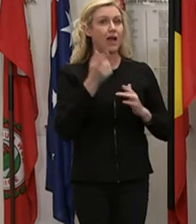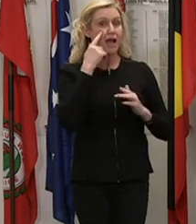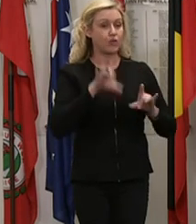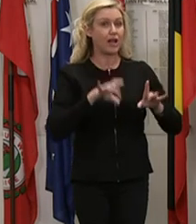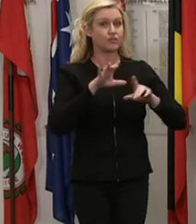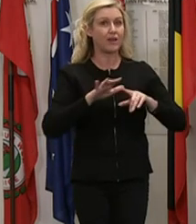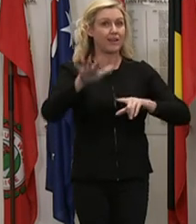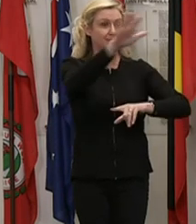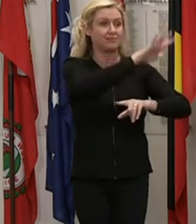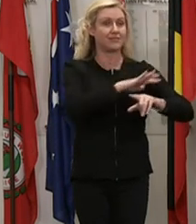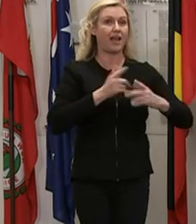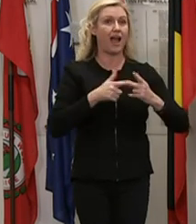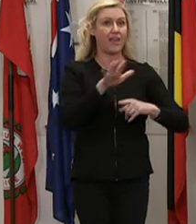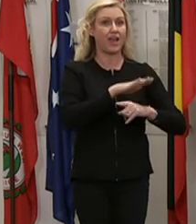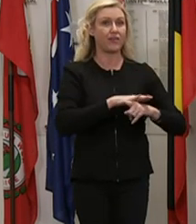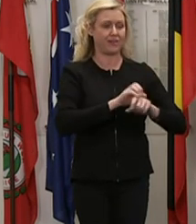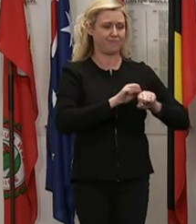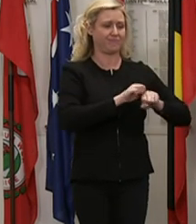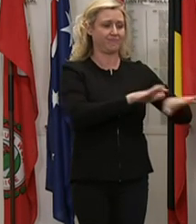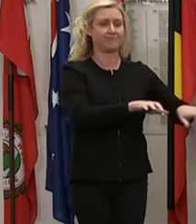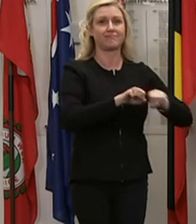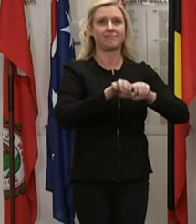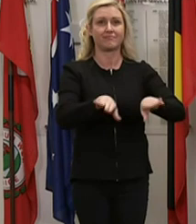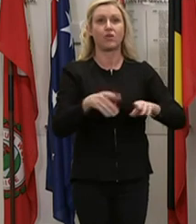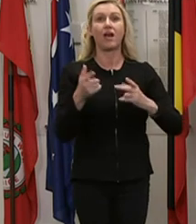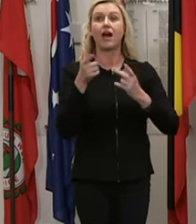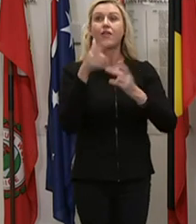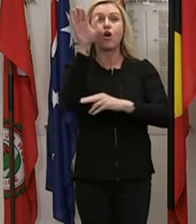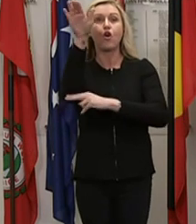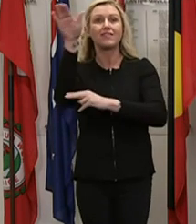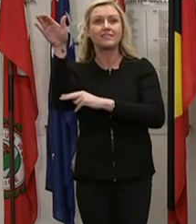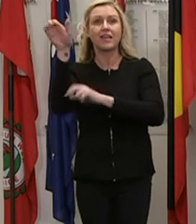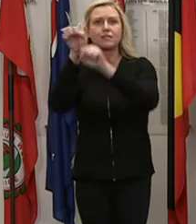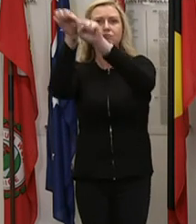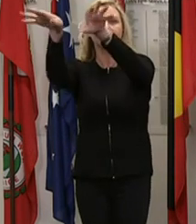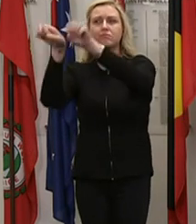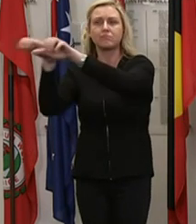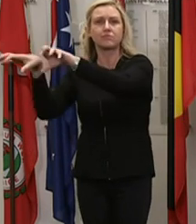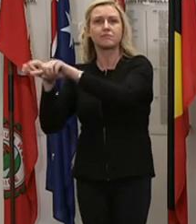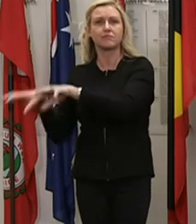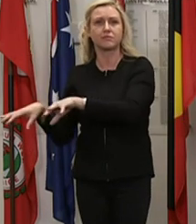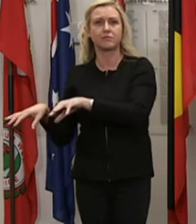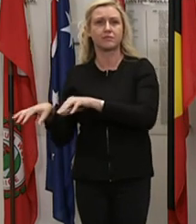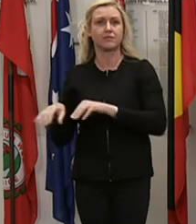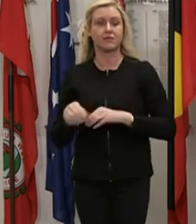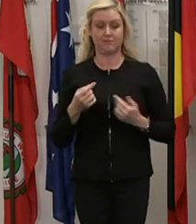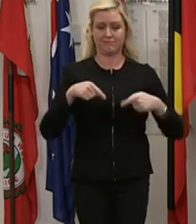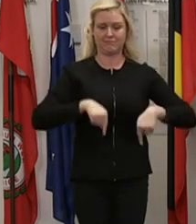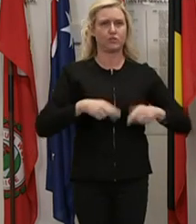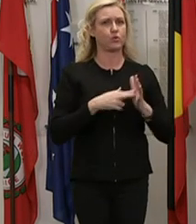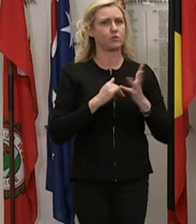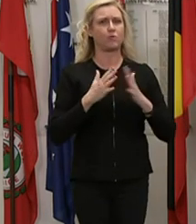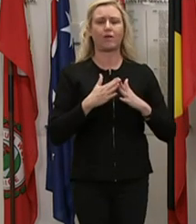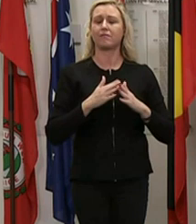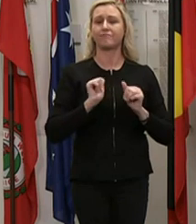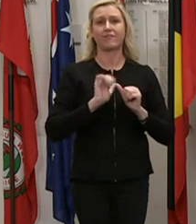Australia, community transmission isn't followed up as much as it has been here in New South Wales in terms of the contact tracing and the experts that